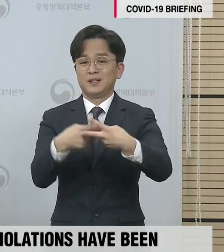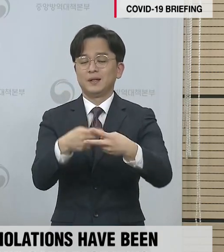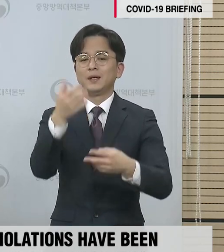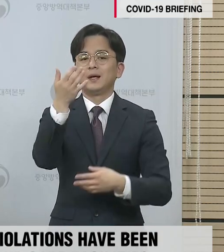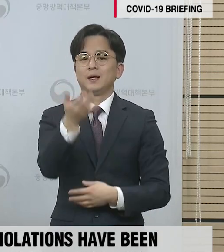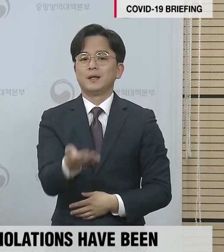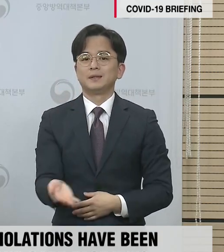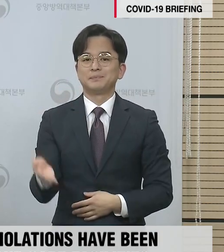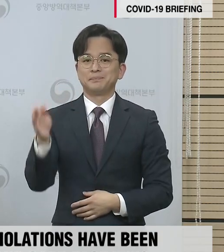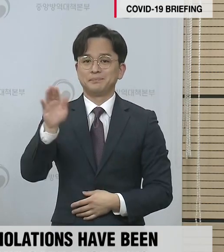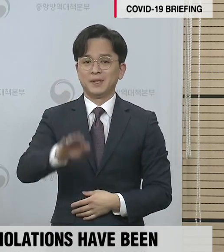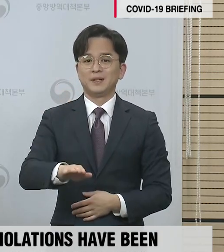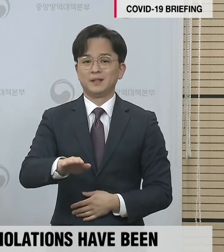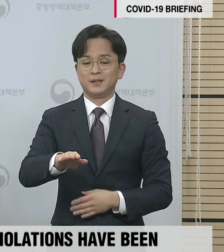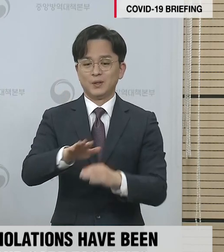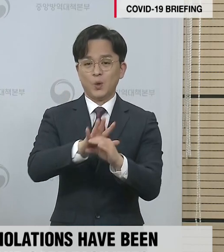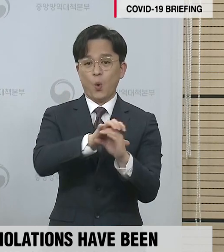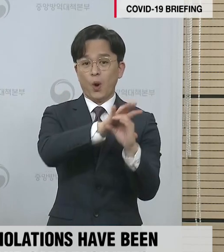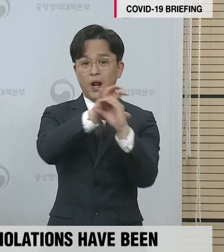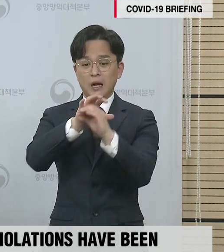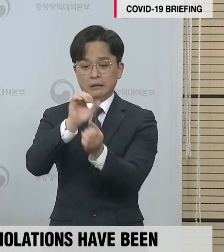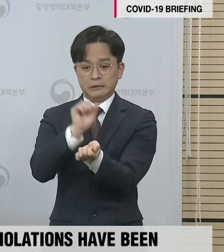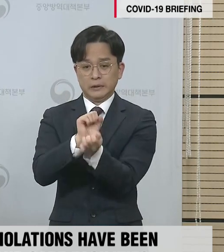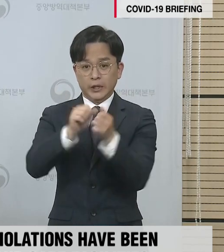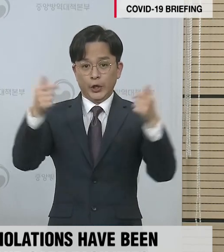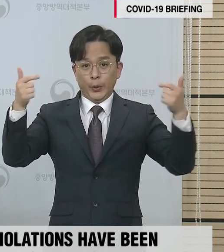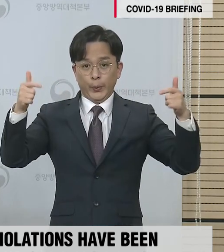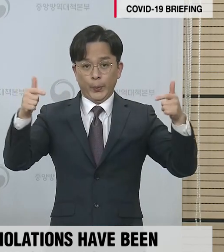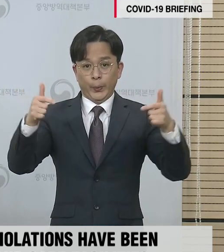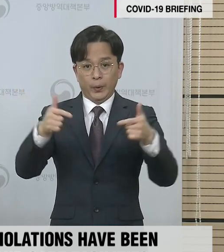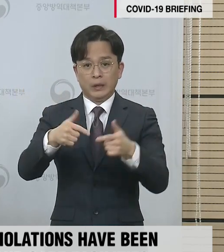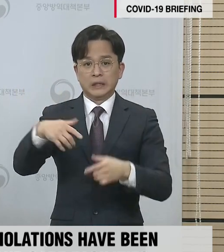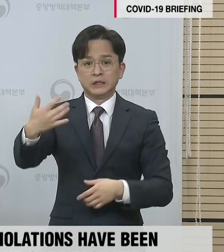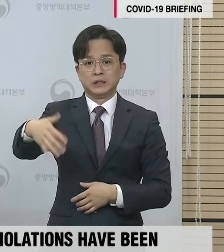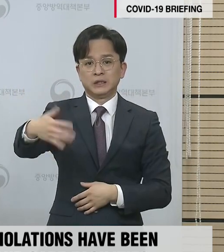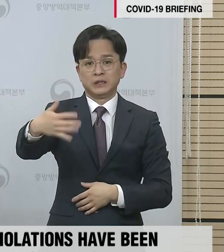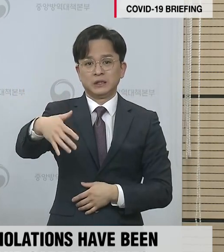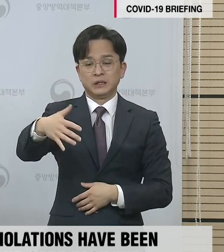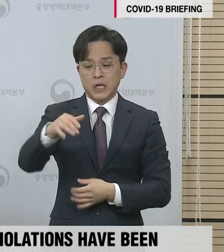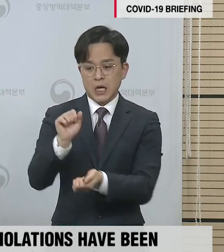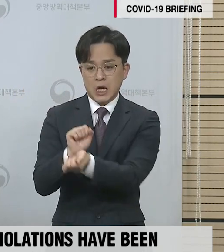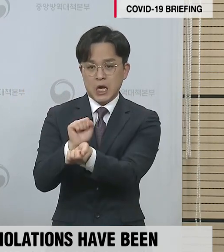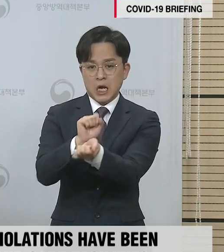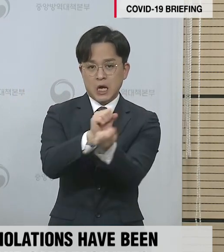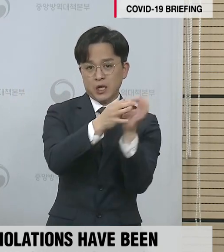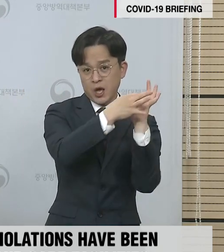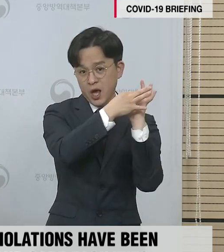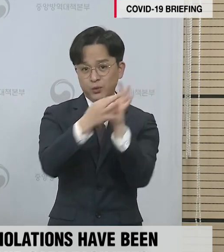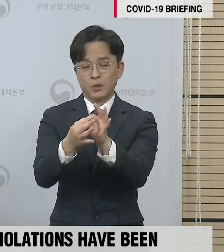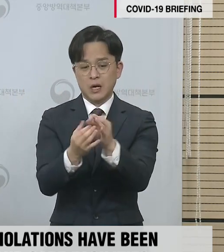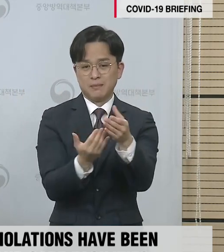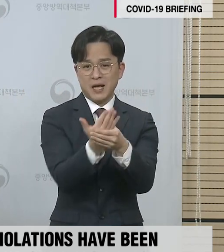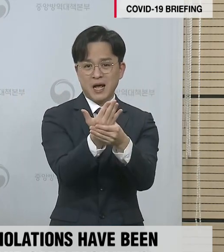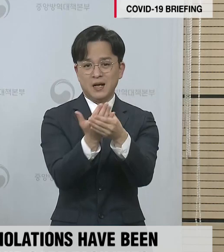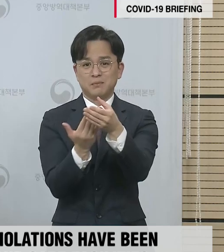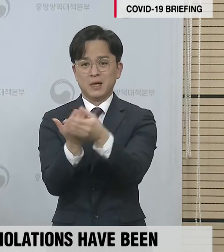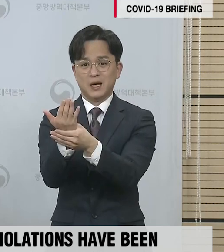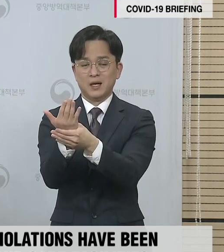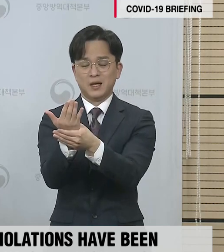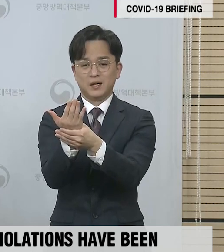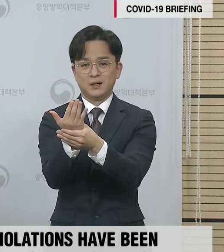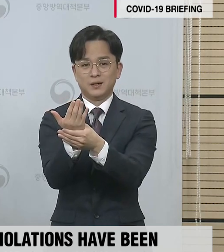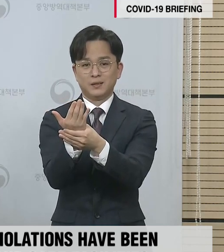their family members person to person. However, still we are seeing a silent spreaders within our community, so it is